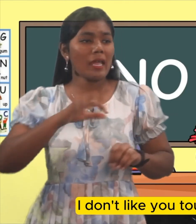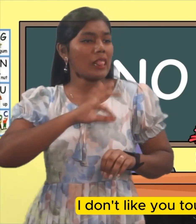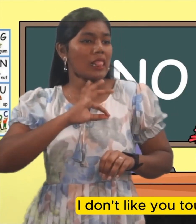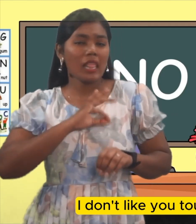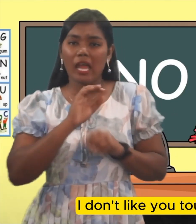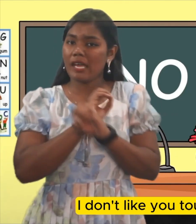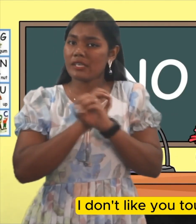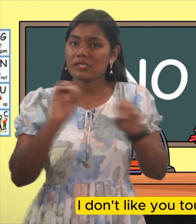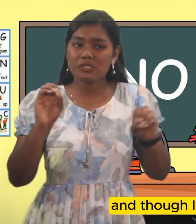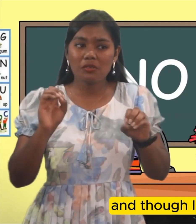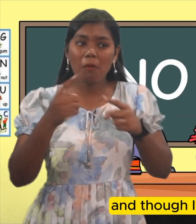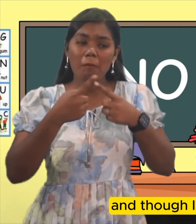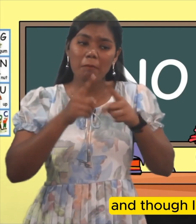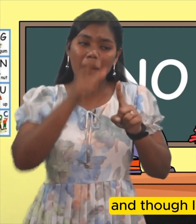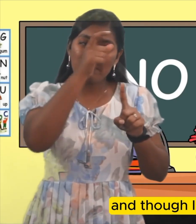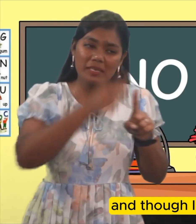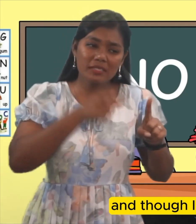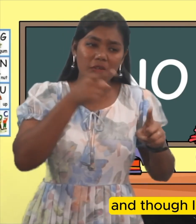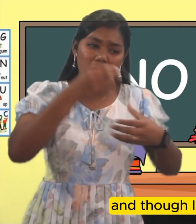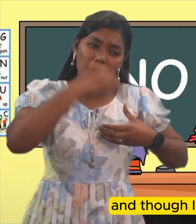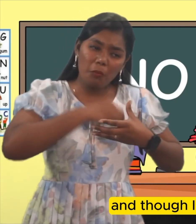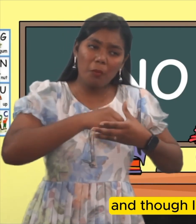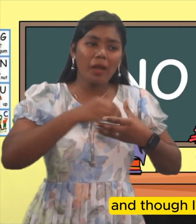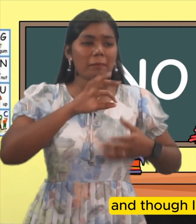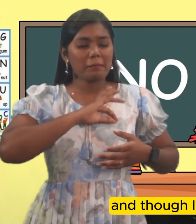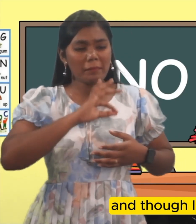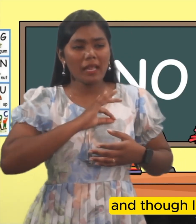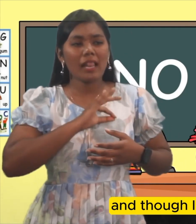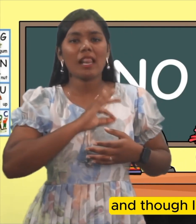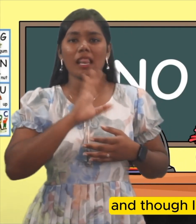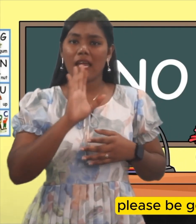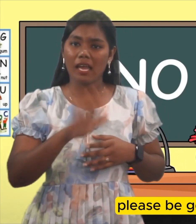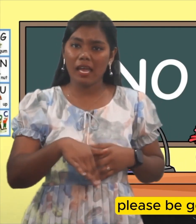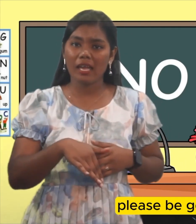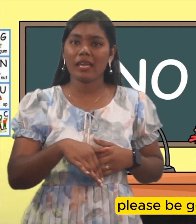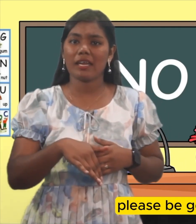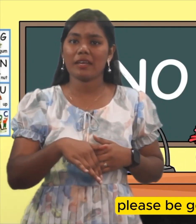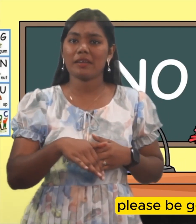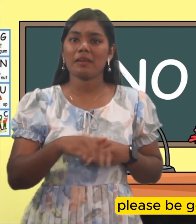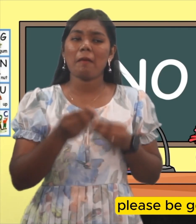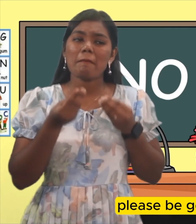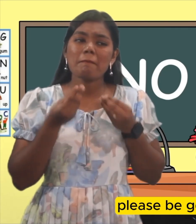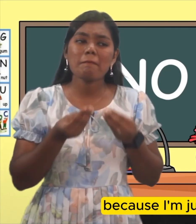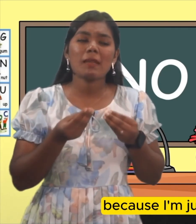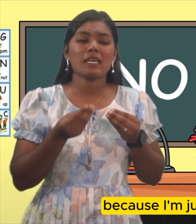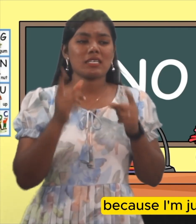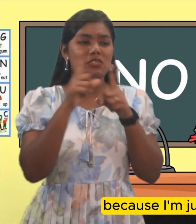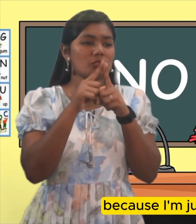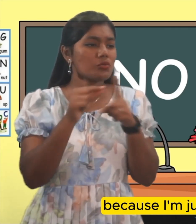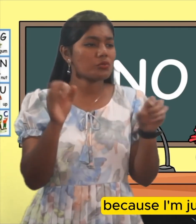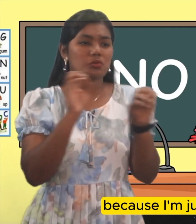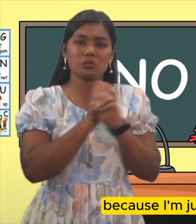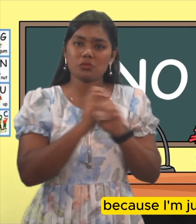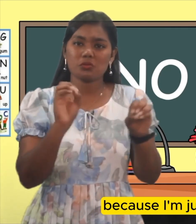that way. And though I really like you. Please be gentle with me. Cause